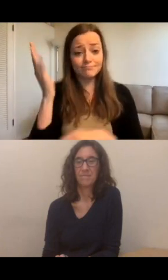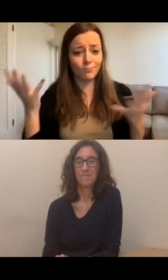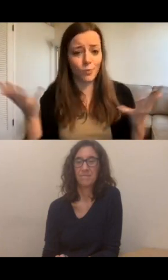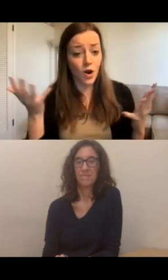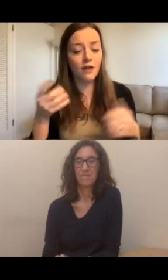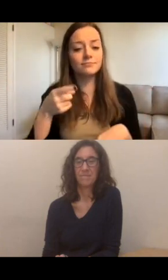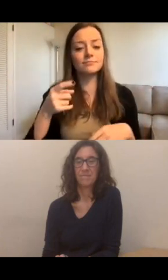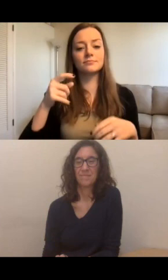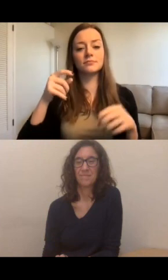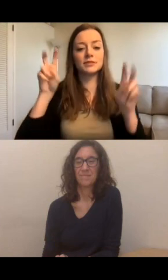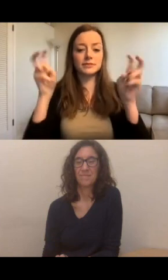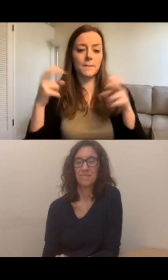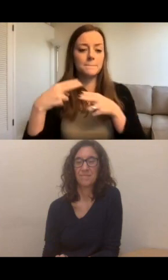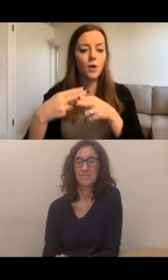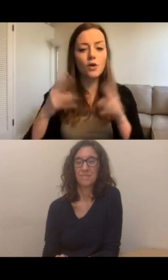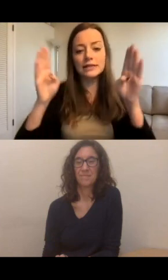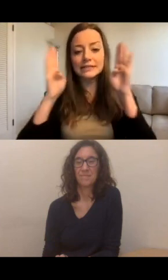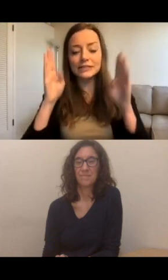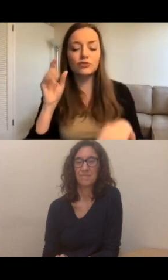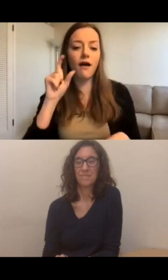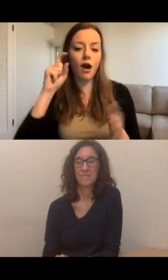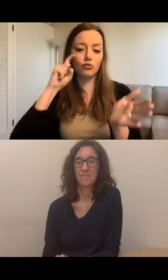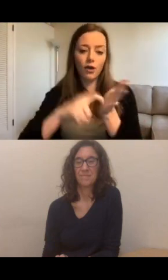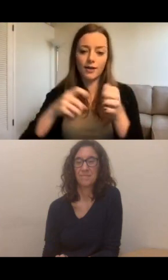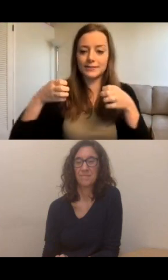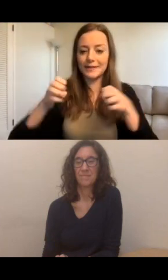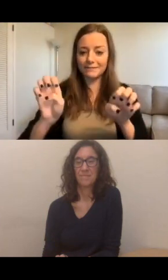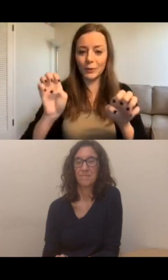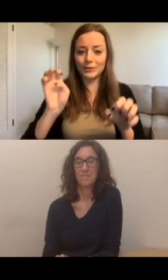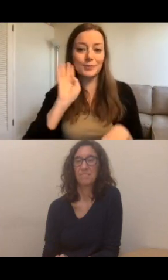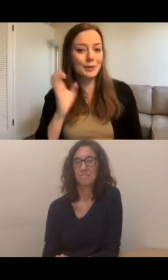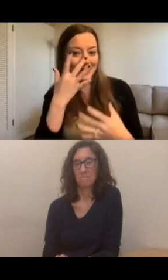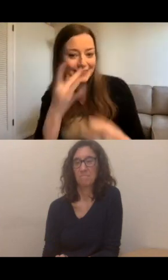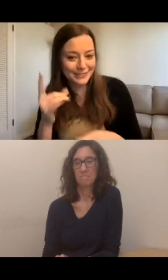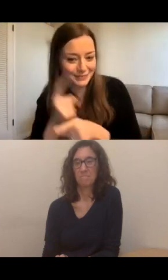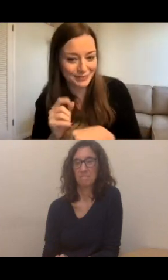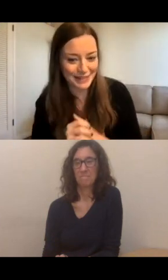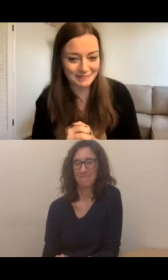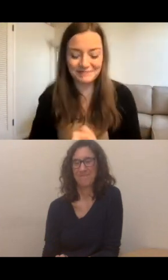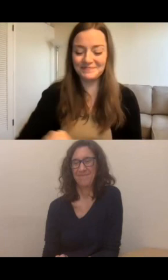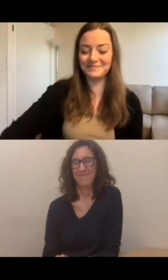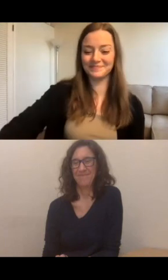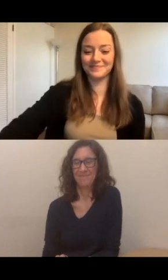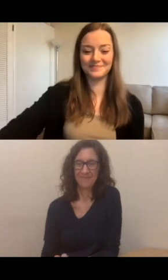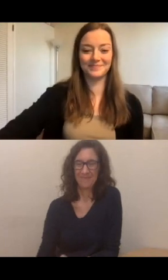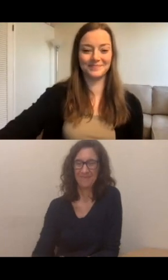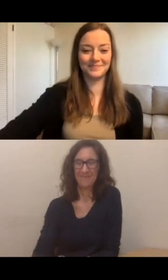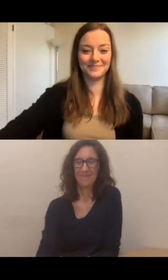Next, we have a presentation coming up, Attention and Recognizing Efforts. This will be interesting.